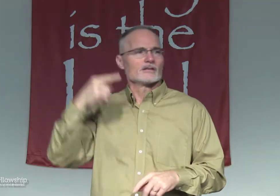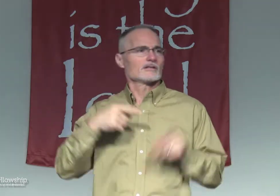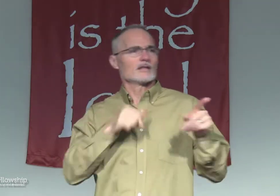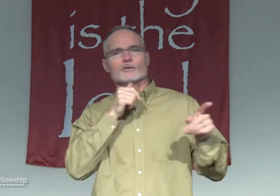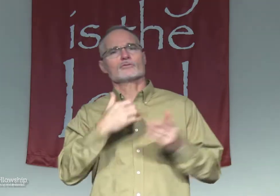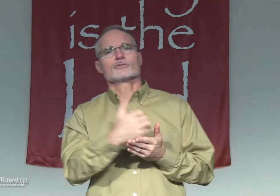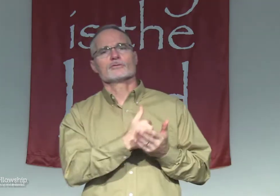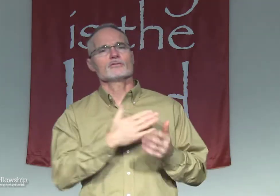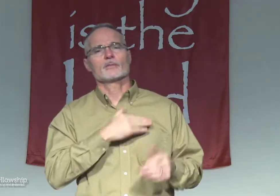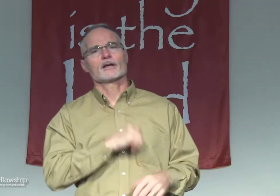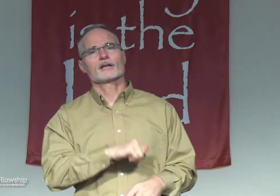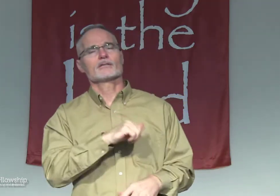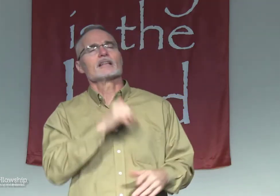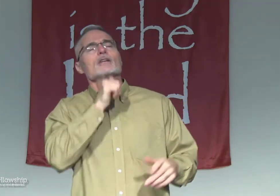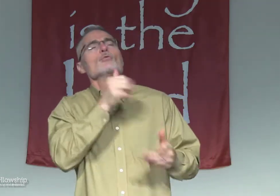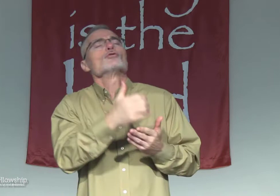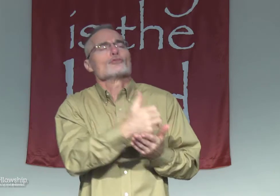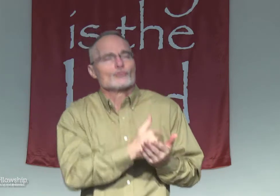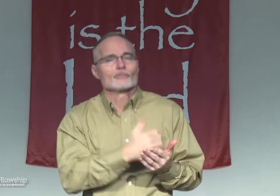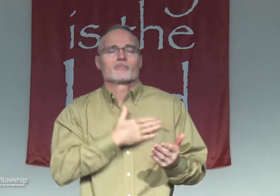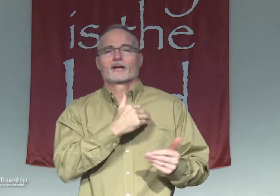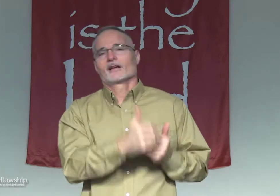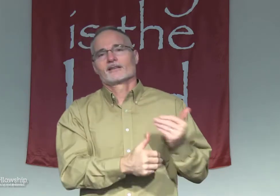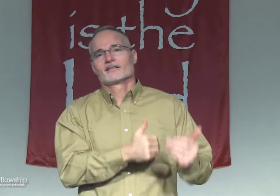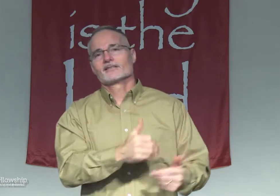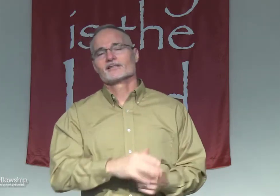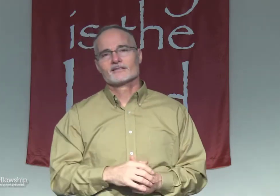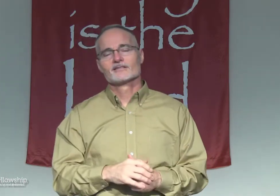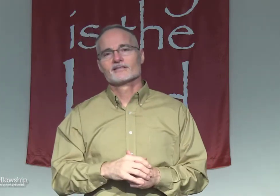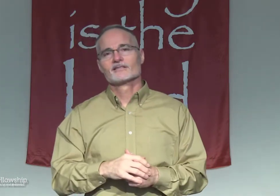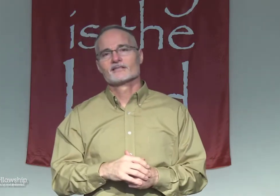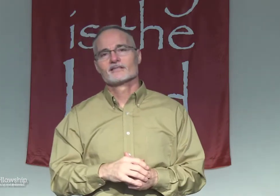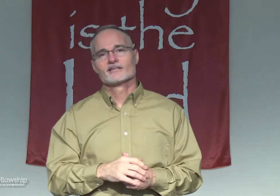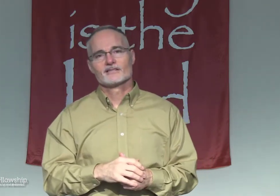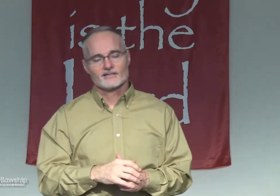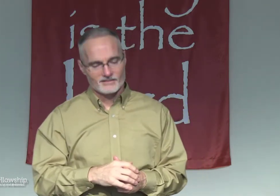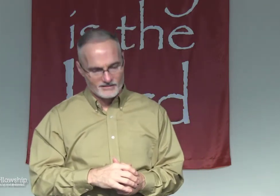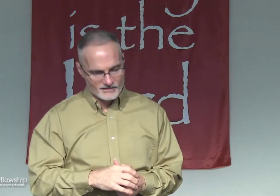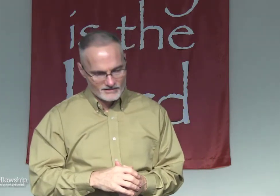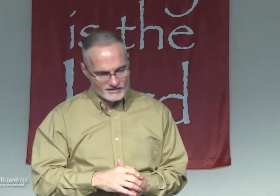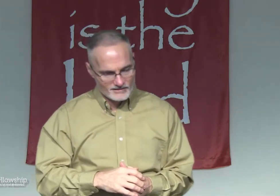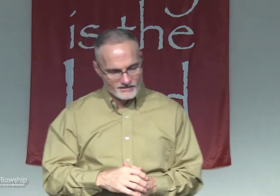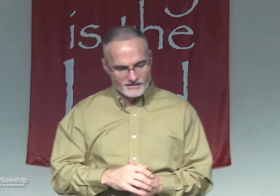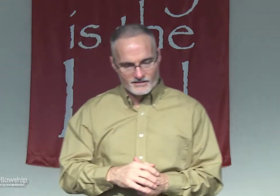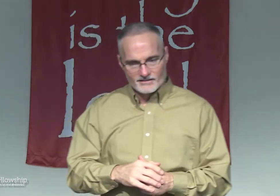but that is our thoughts. That is our feeling sometimes, that they don't deserve our kindness.